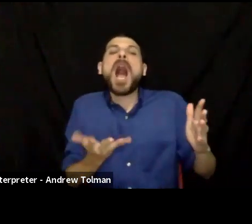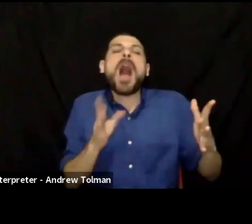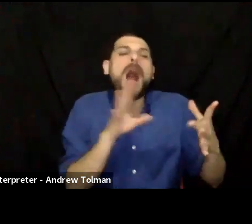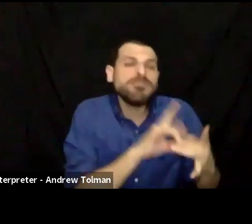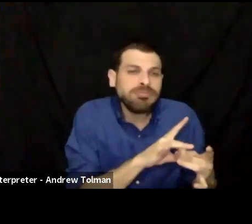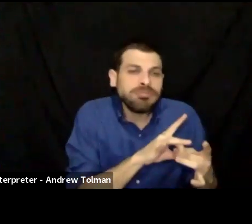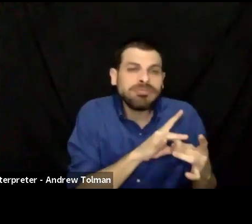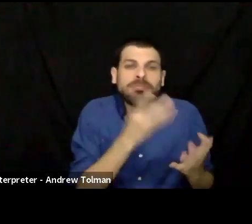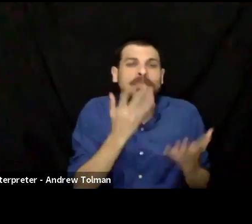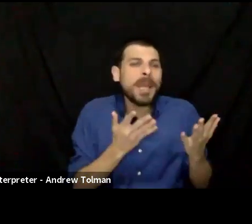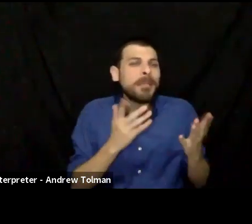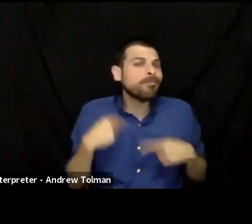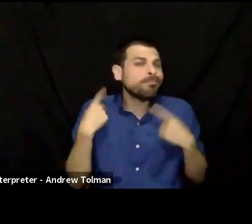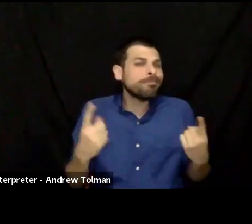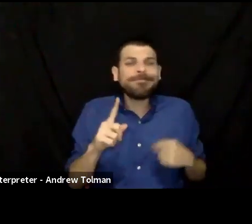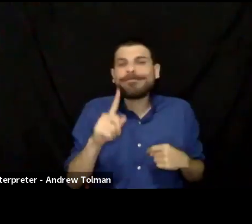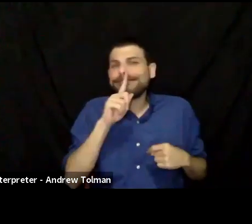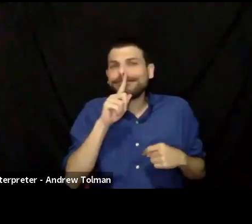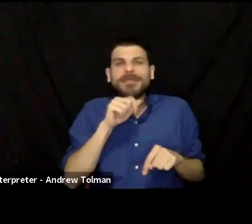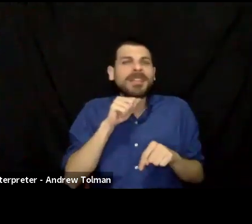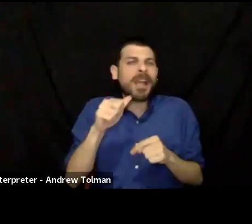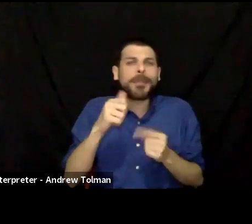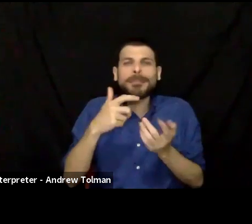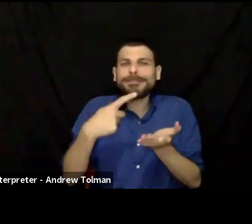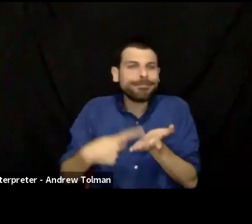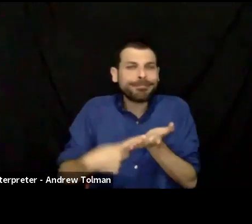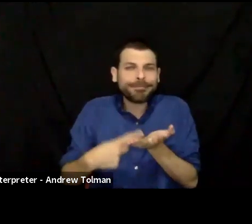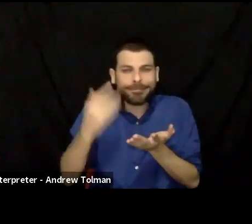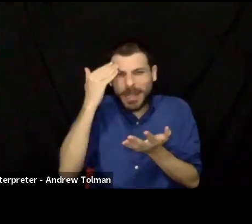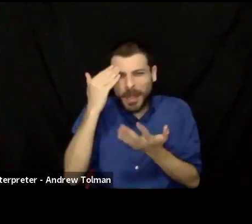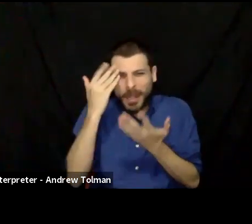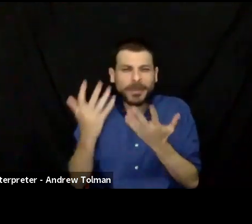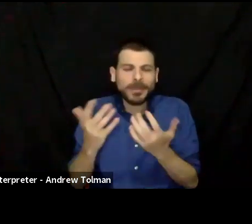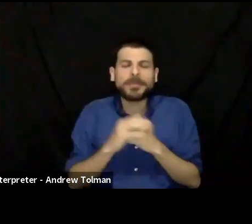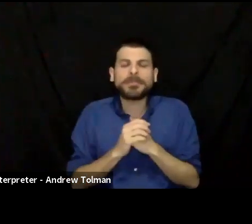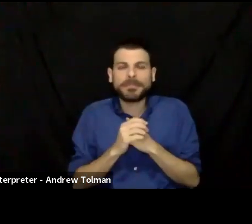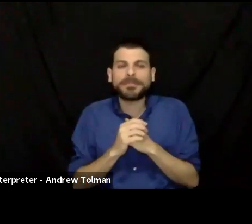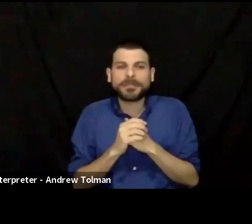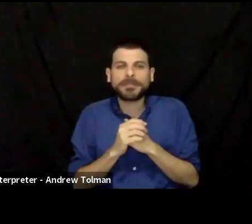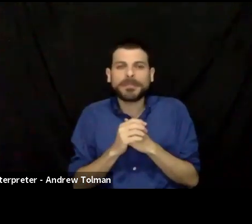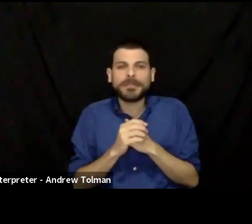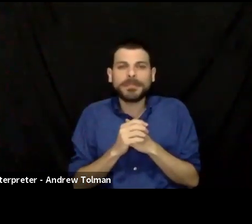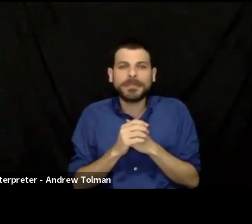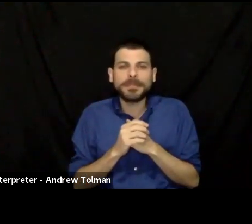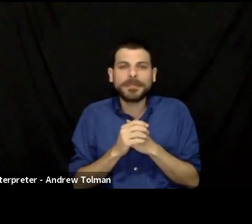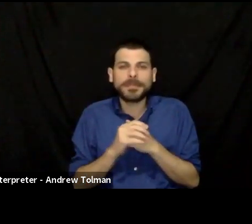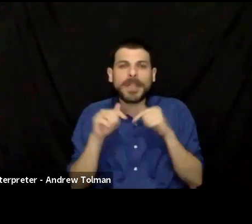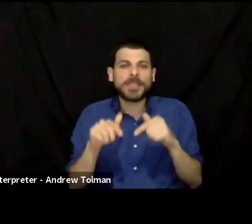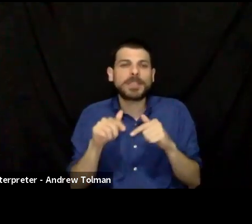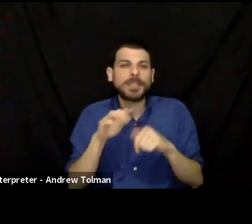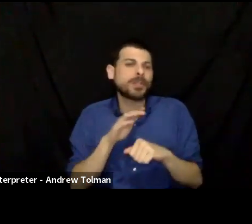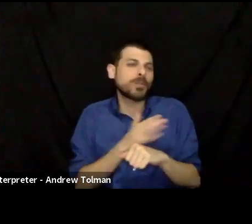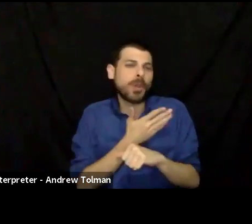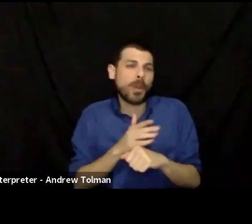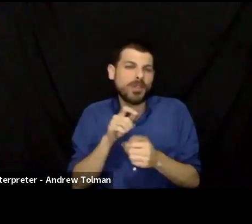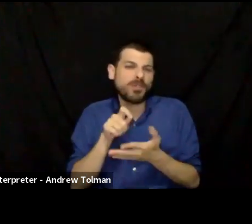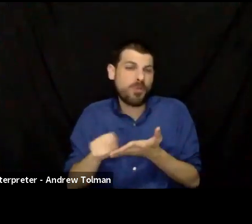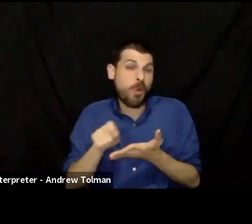had space to articulate in person or when we were growing up. So this one I wrote for my dad after